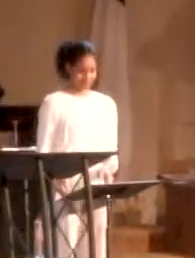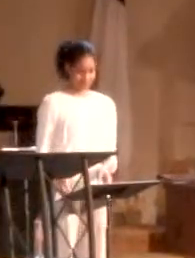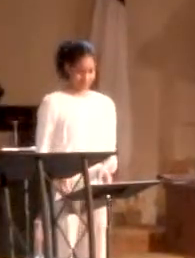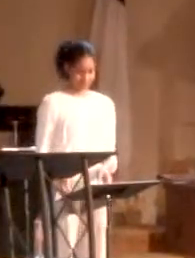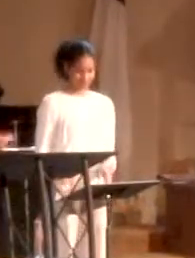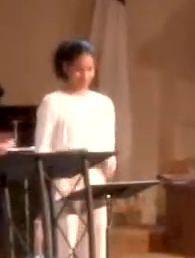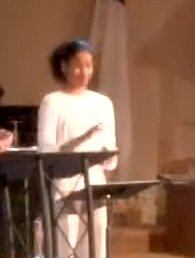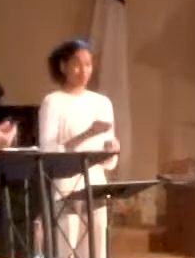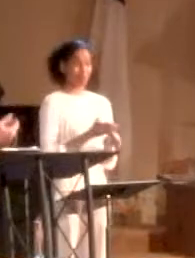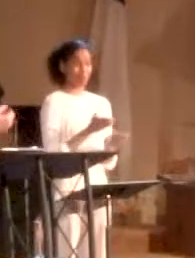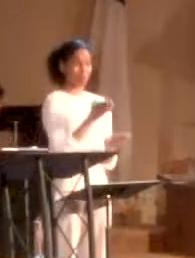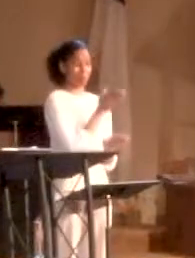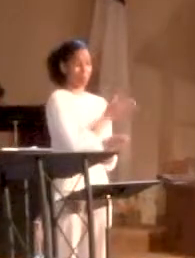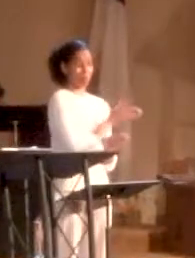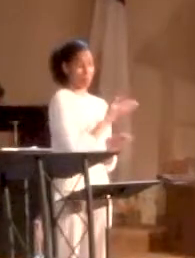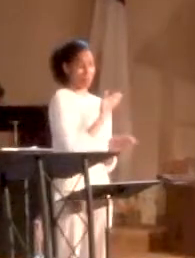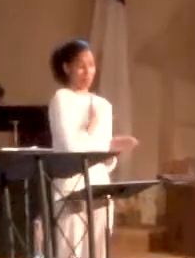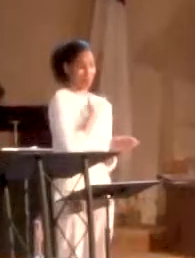Early in my ministry,